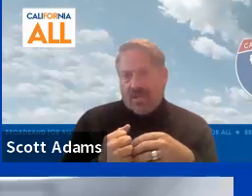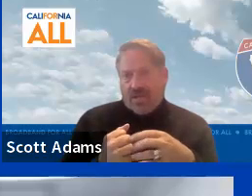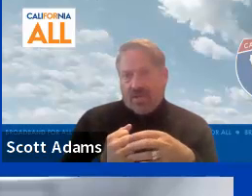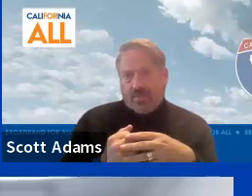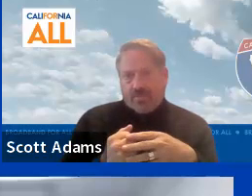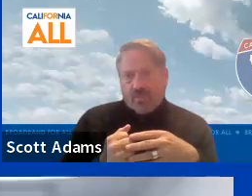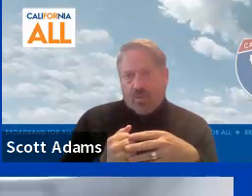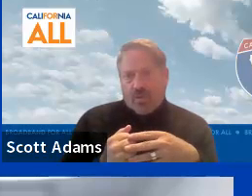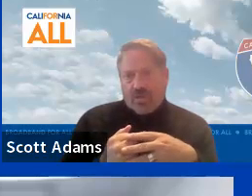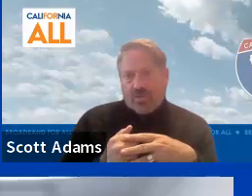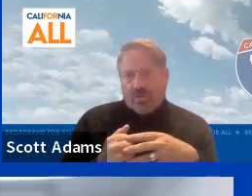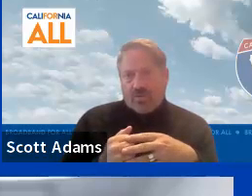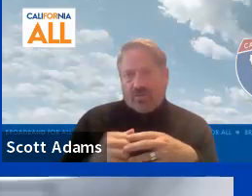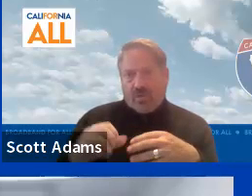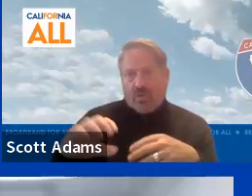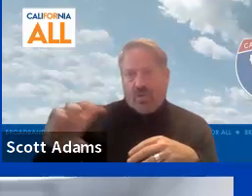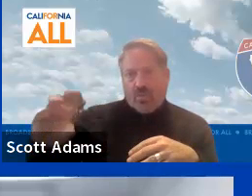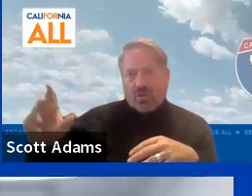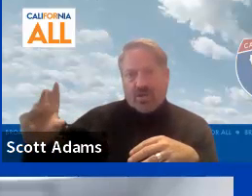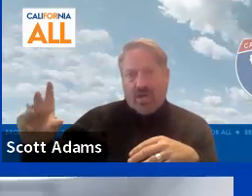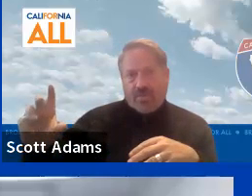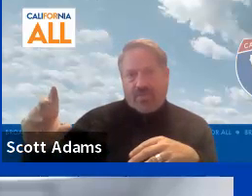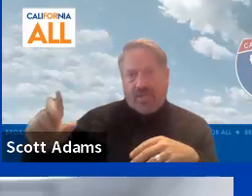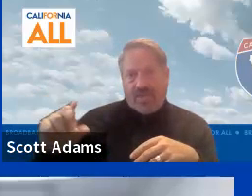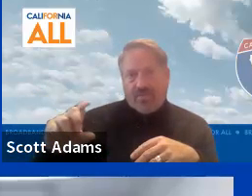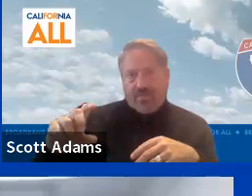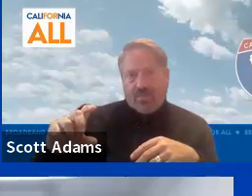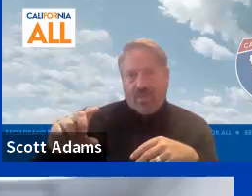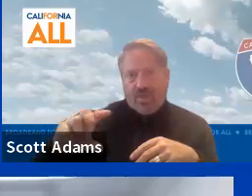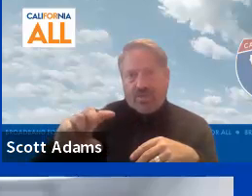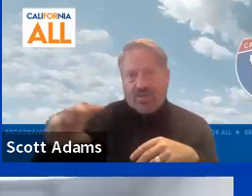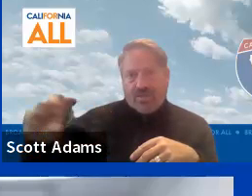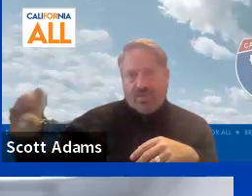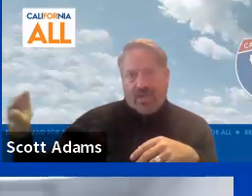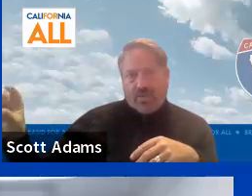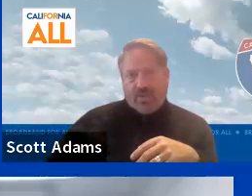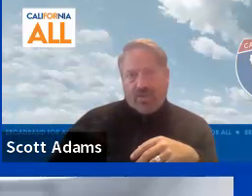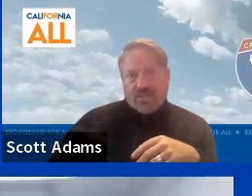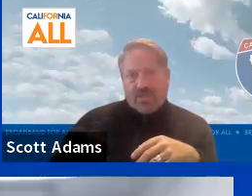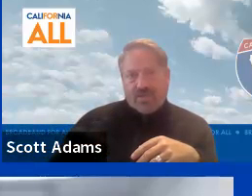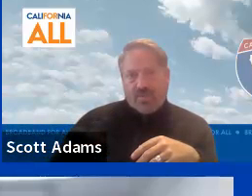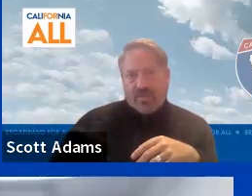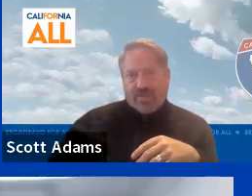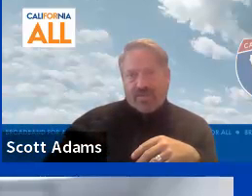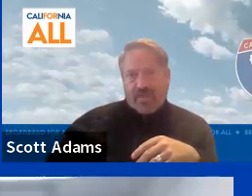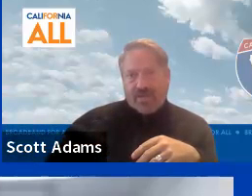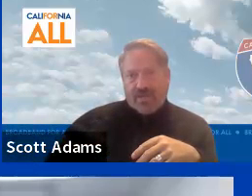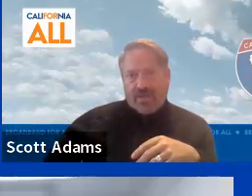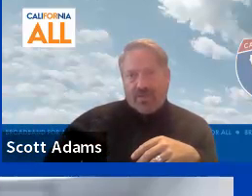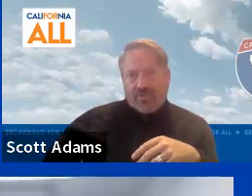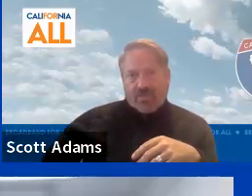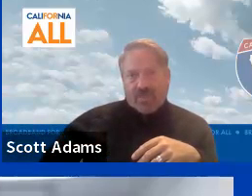could work it on their own. So Walter, I would say from the digital equity online survey, probably